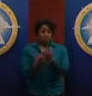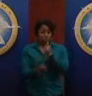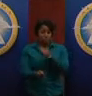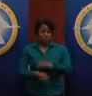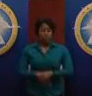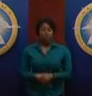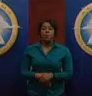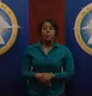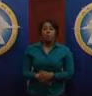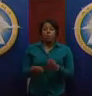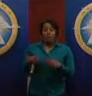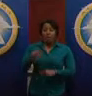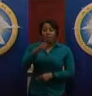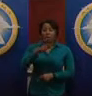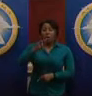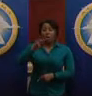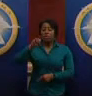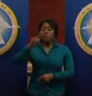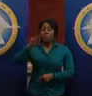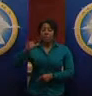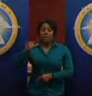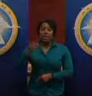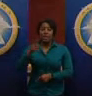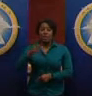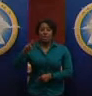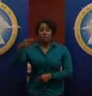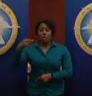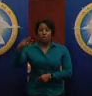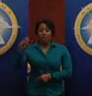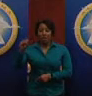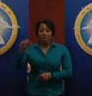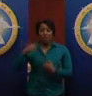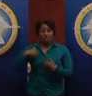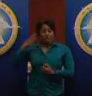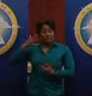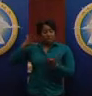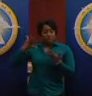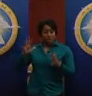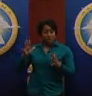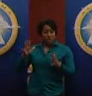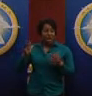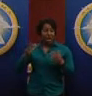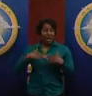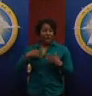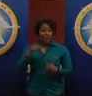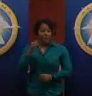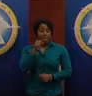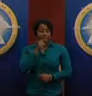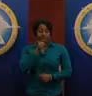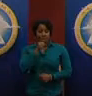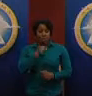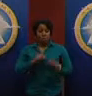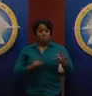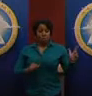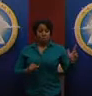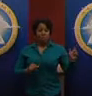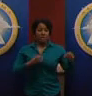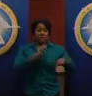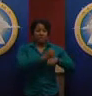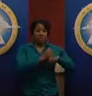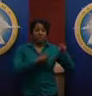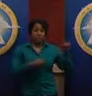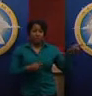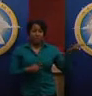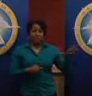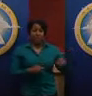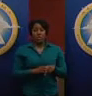Dr. Mackey and Dr. Harris have made their presentations, there's a microphone to my left over here. The people